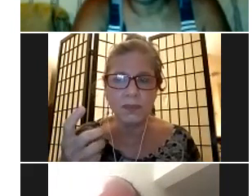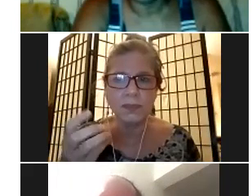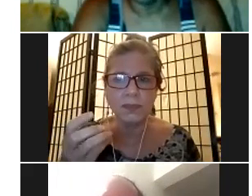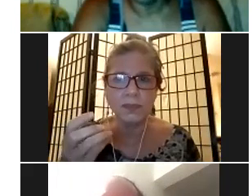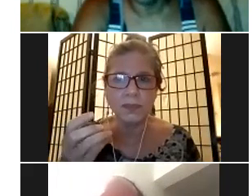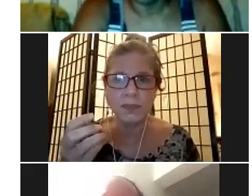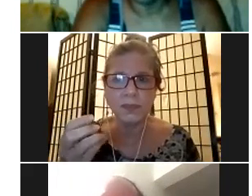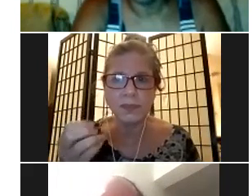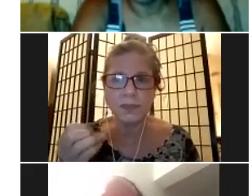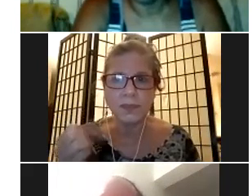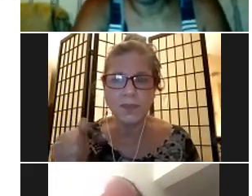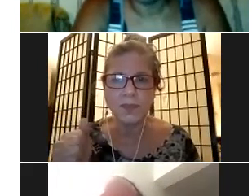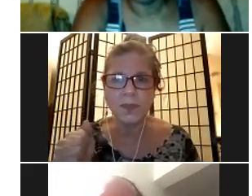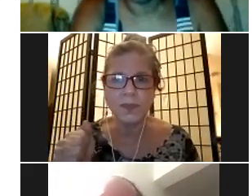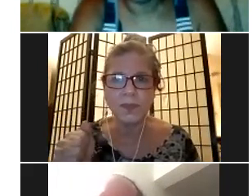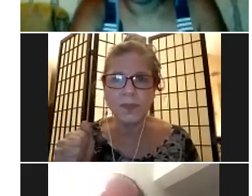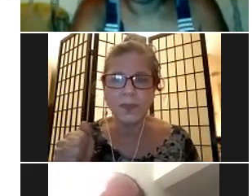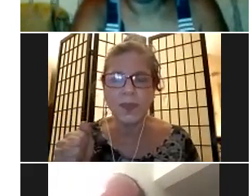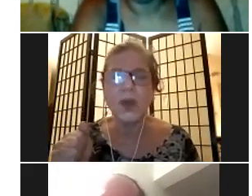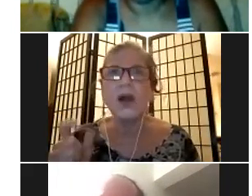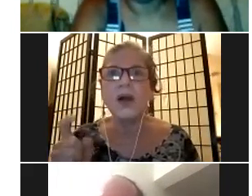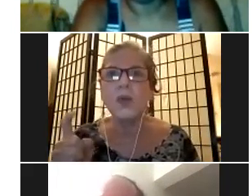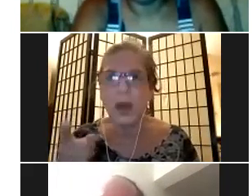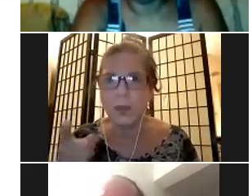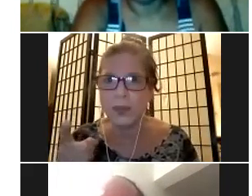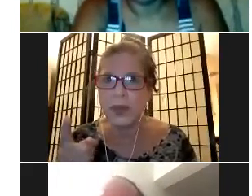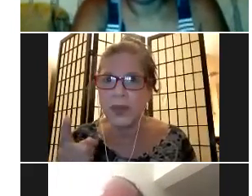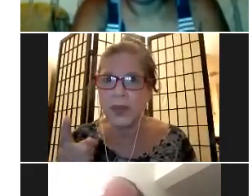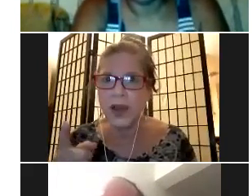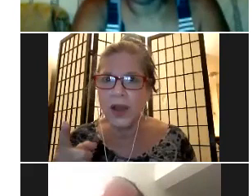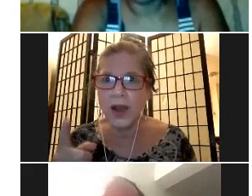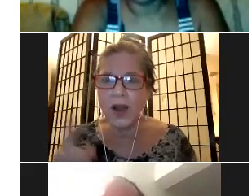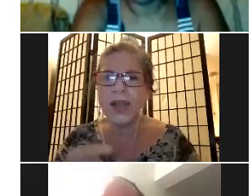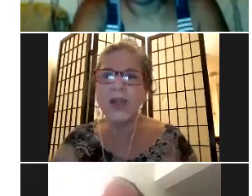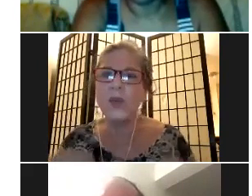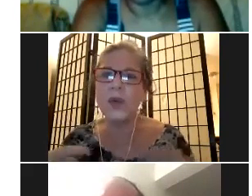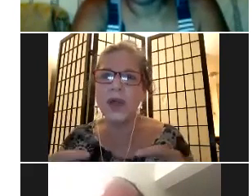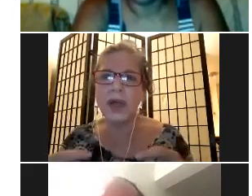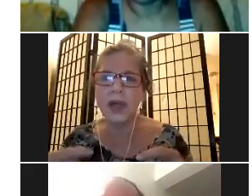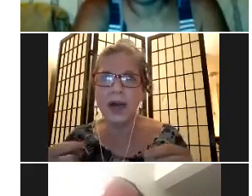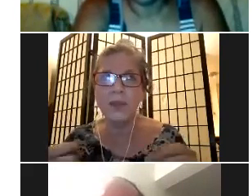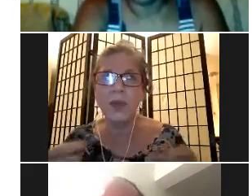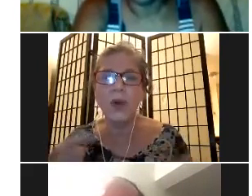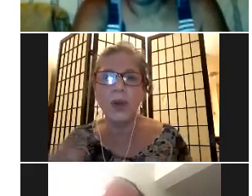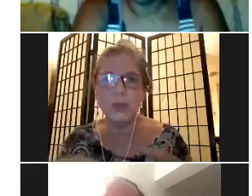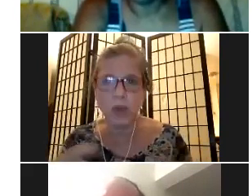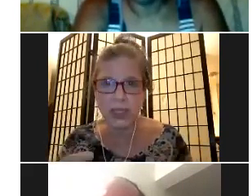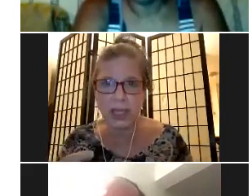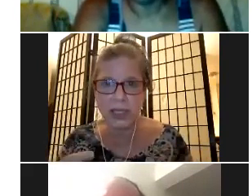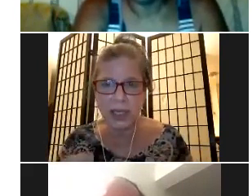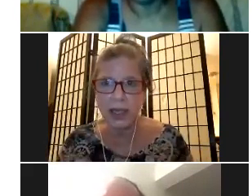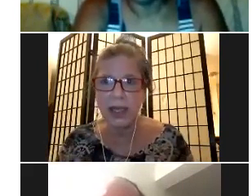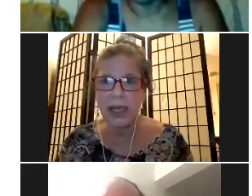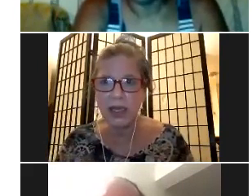times, and we make up a lot of the words as well. Well, okay, so what I'm trying to say